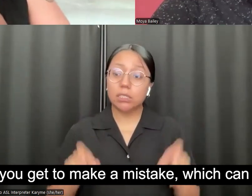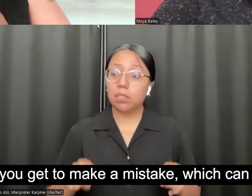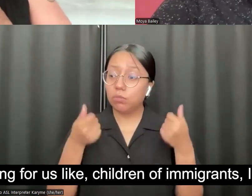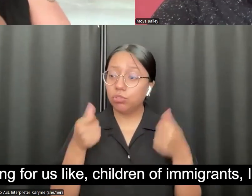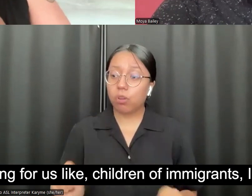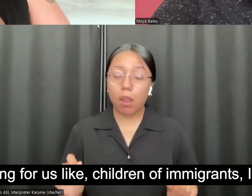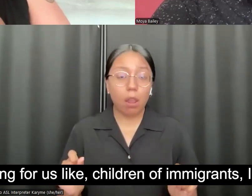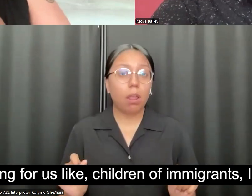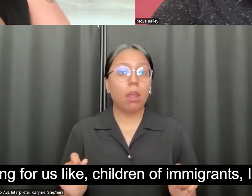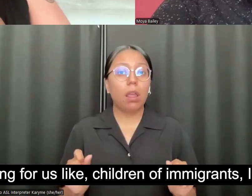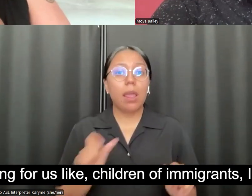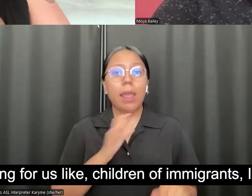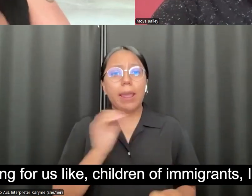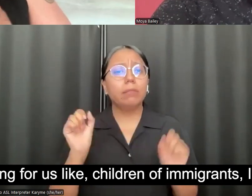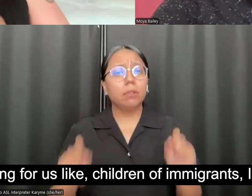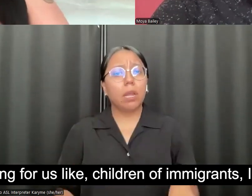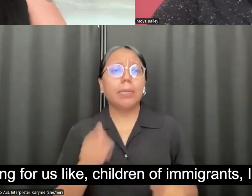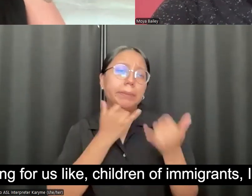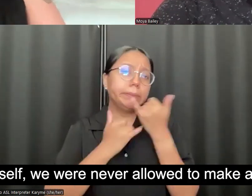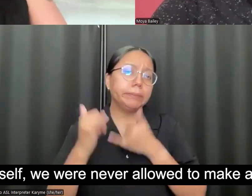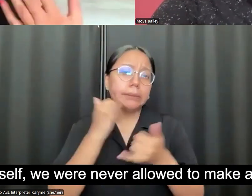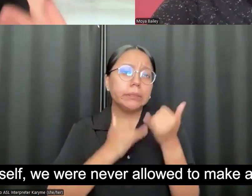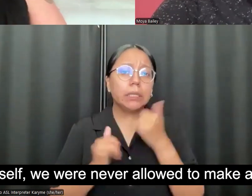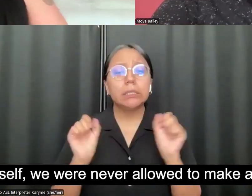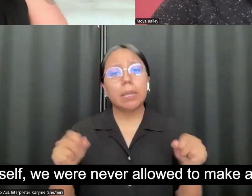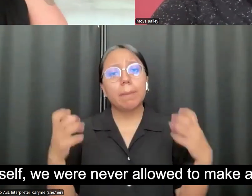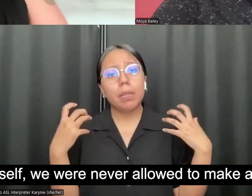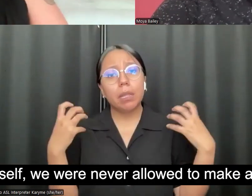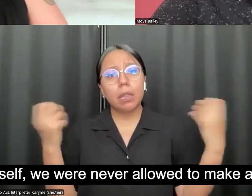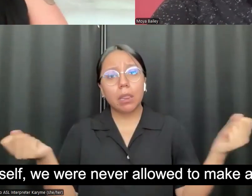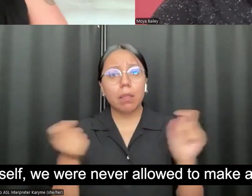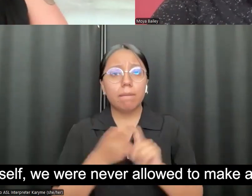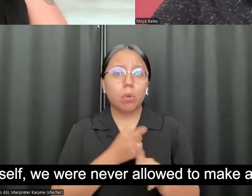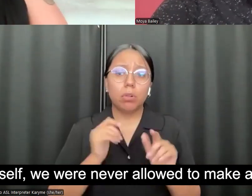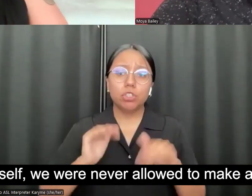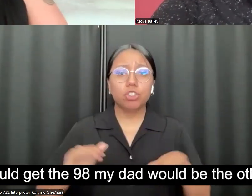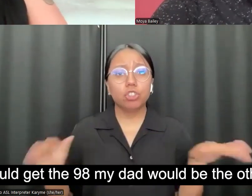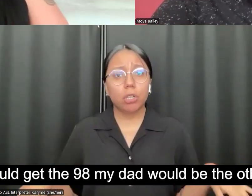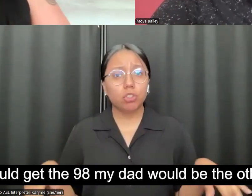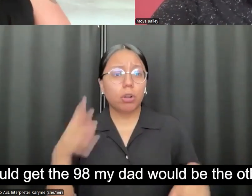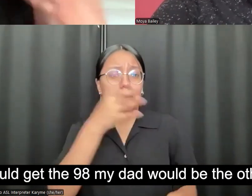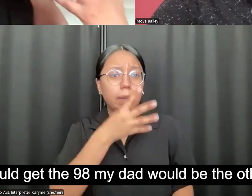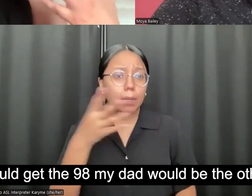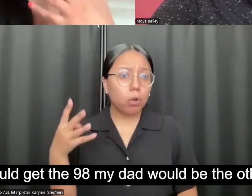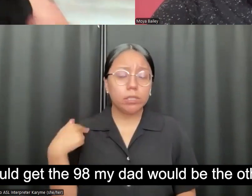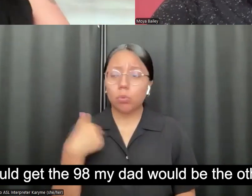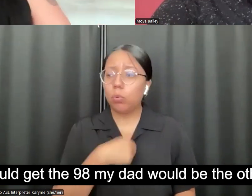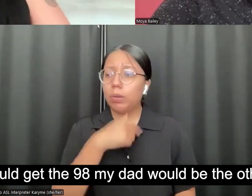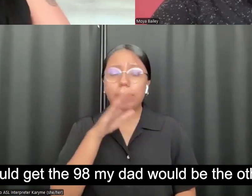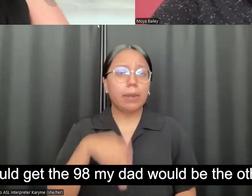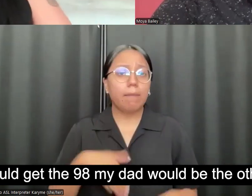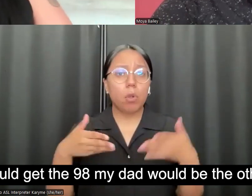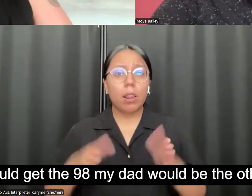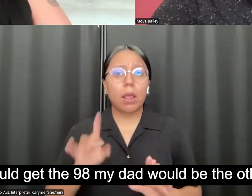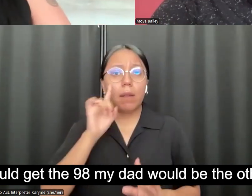healing for us, like, children of immigrants. I'll just name for myself, we're never allowed to make a mistake. We always, like, I would get the 98. My